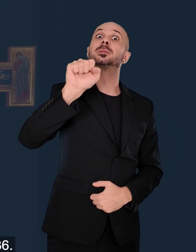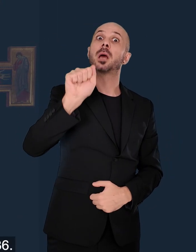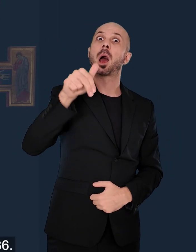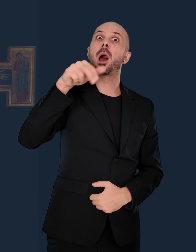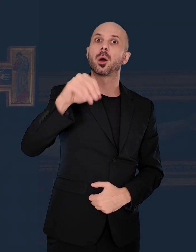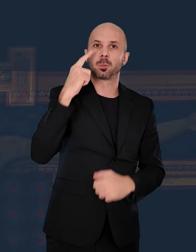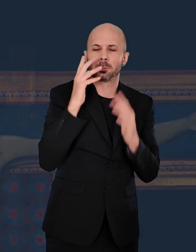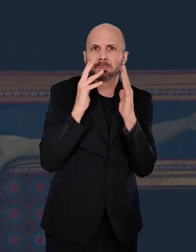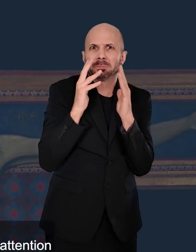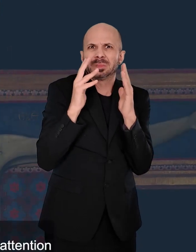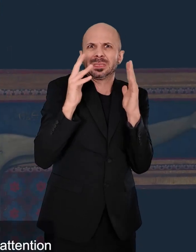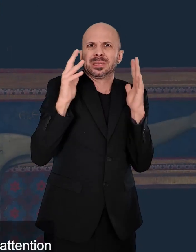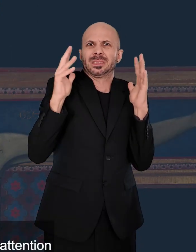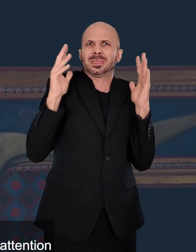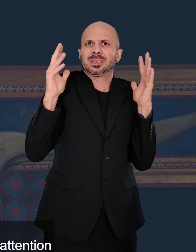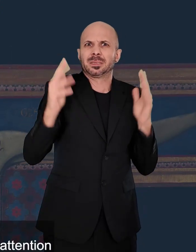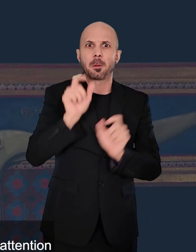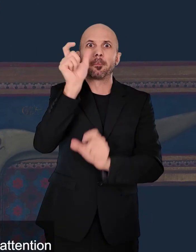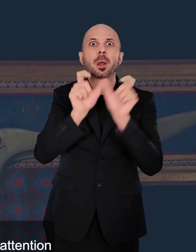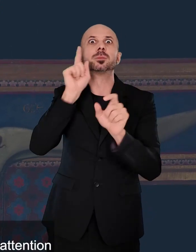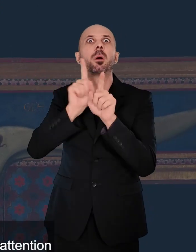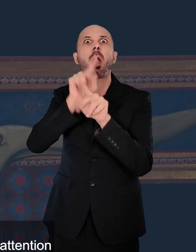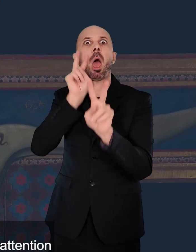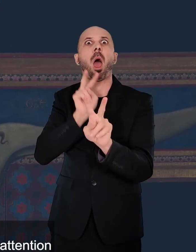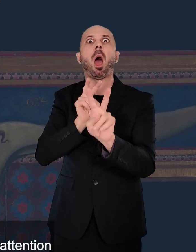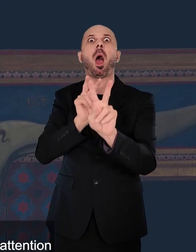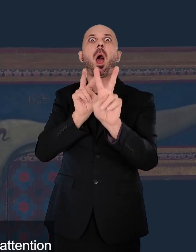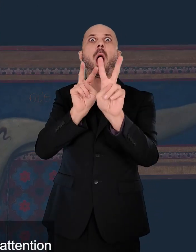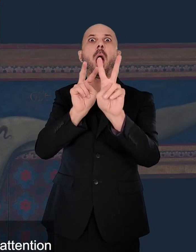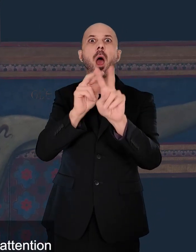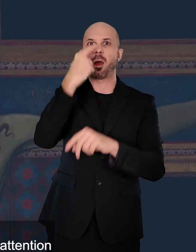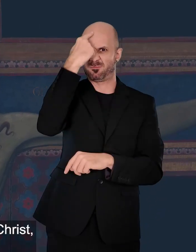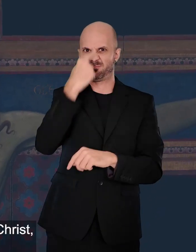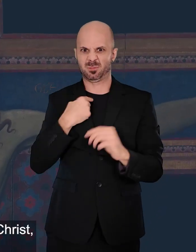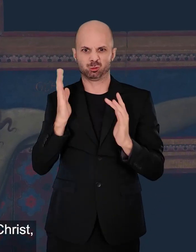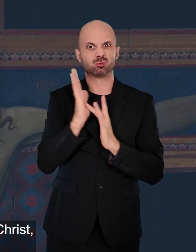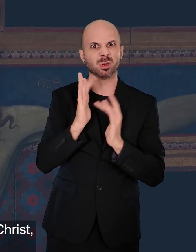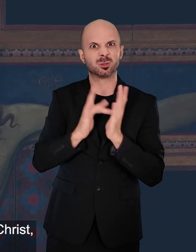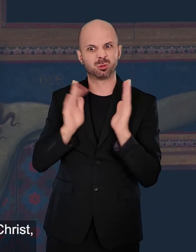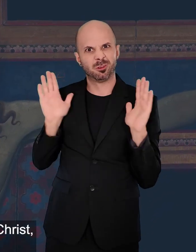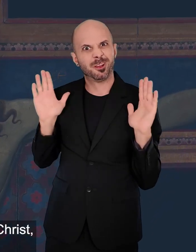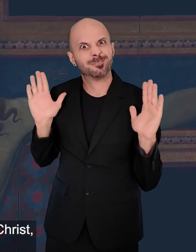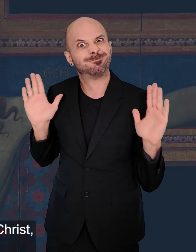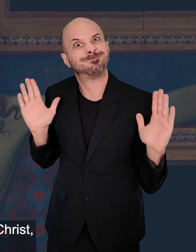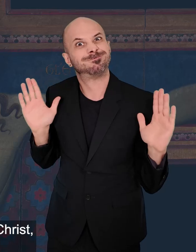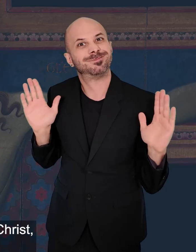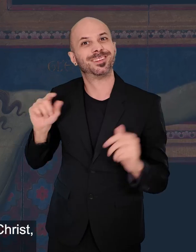1236. Due to its imposing size, the cross must have focused the attention of the faithful on the figure of Christ, who